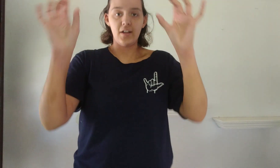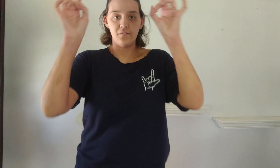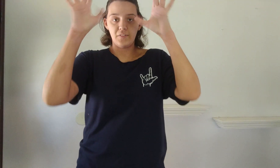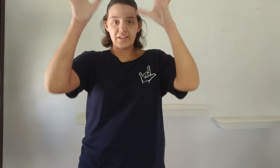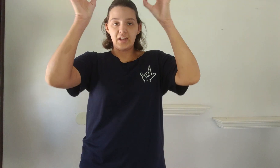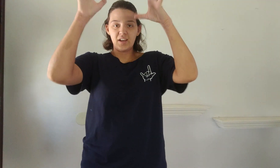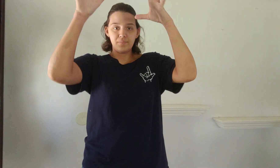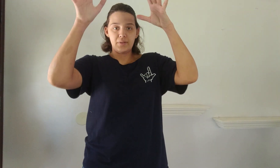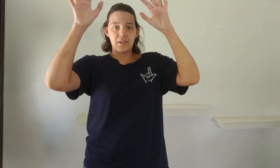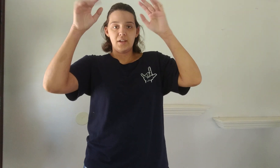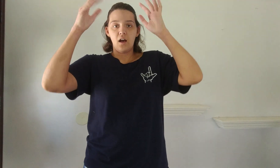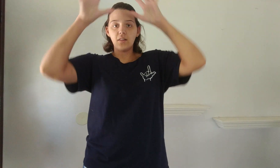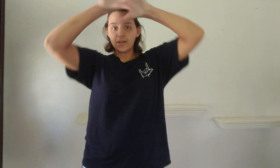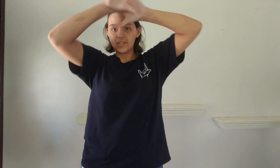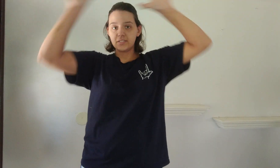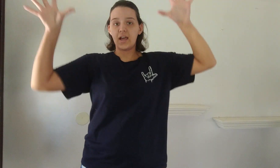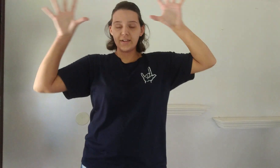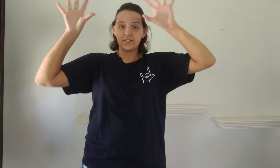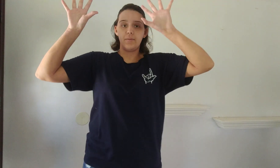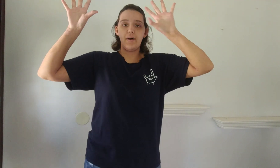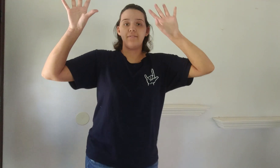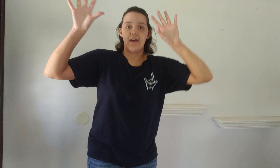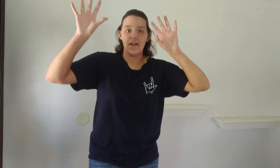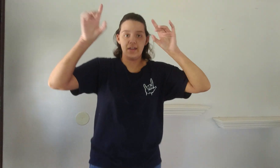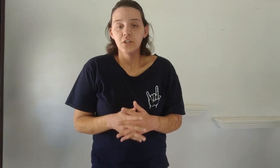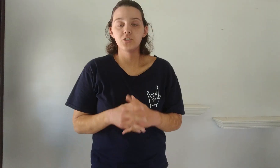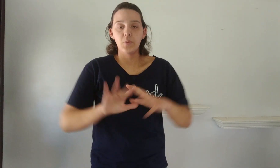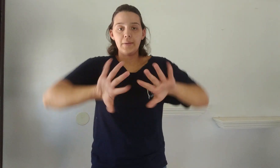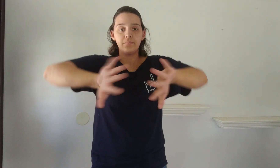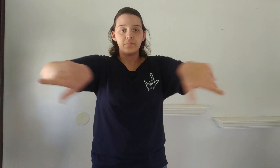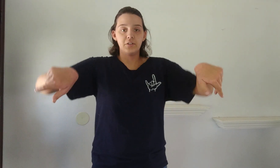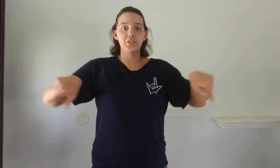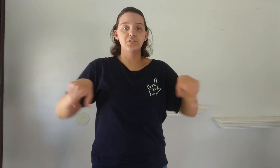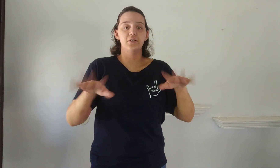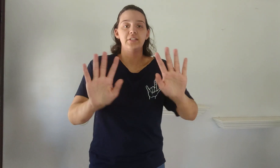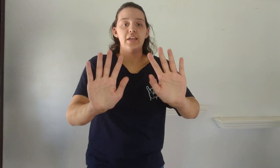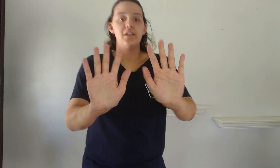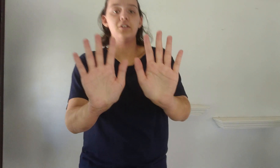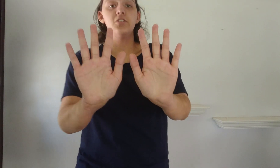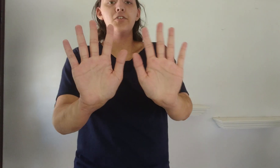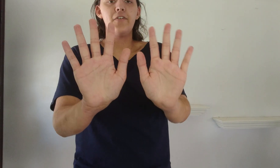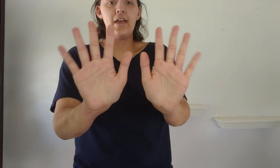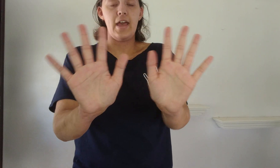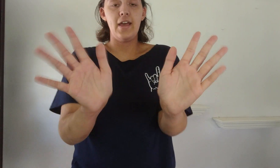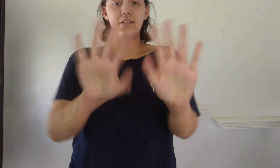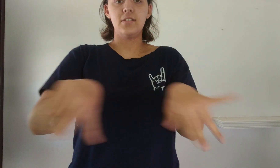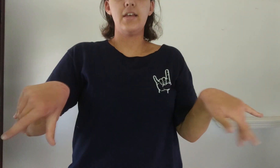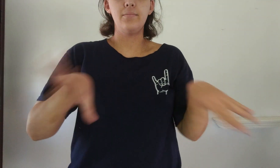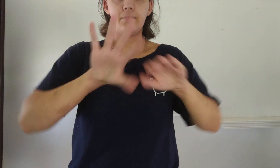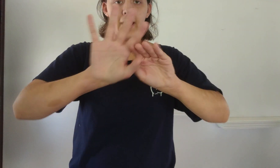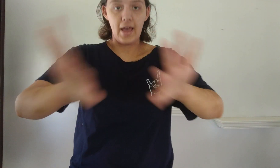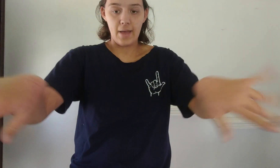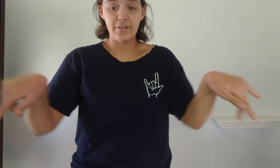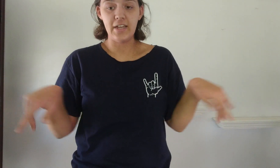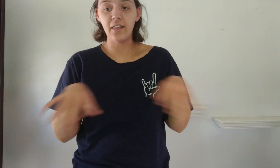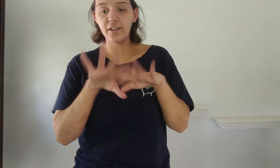flick it up. A lot of these signs are above the head. Swim, you're just going to take your 2 hands and pretend like you're